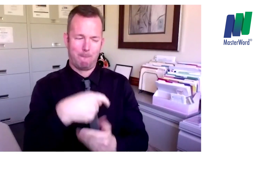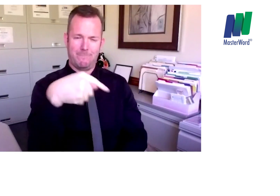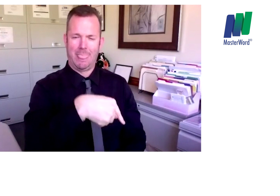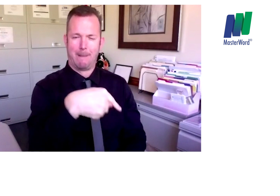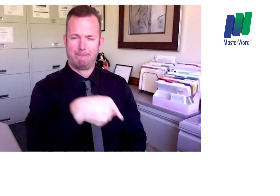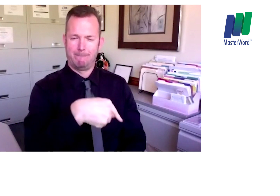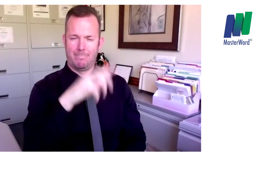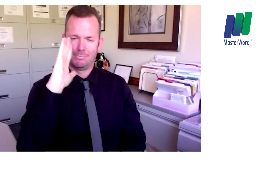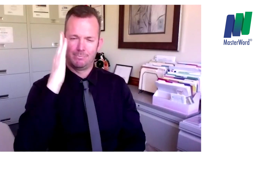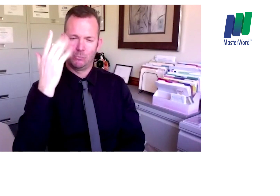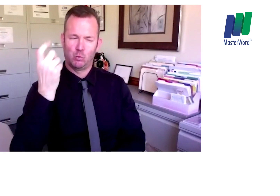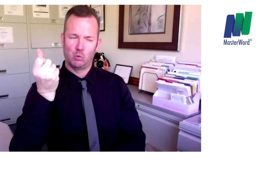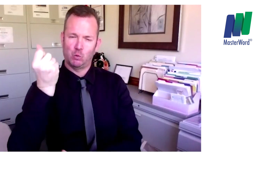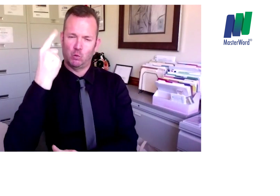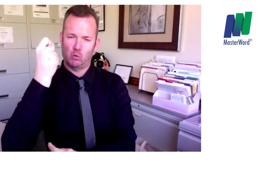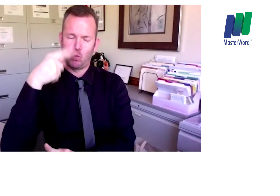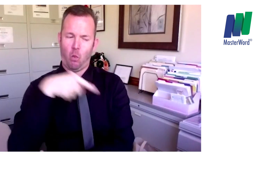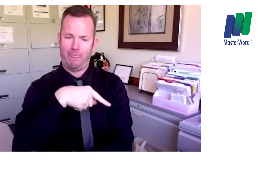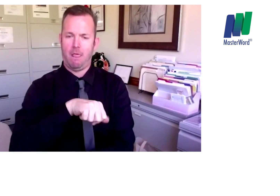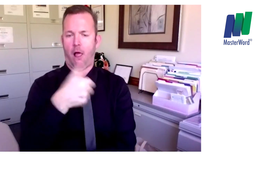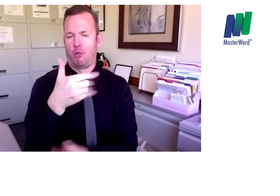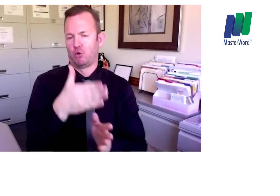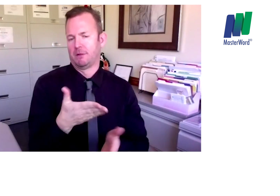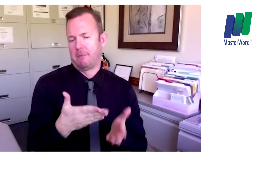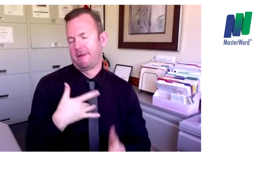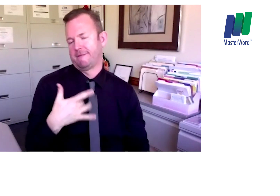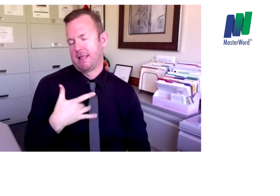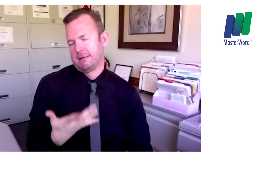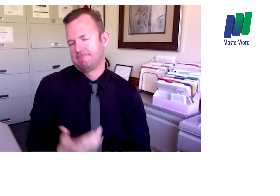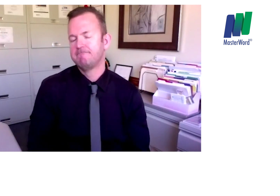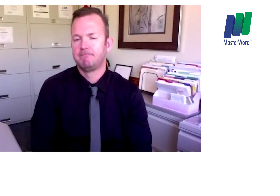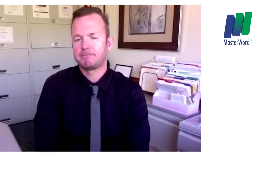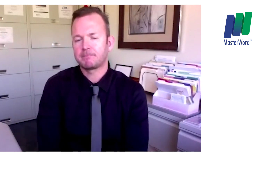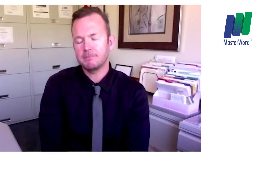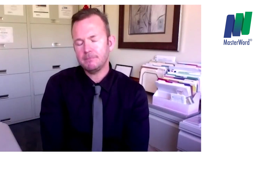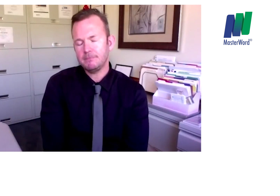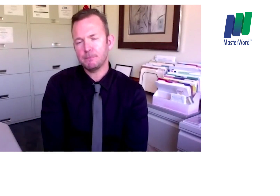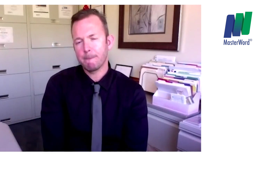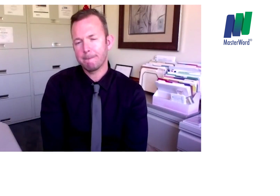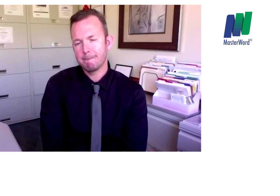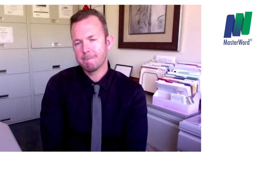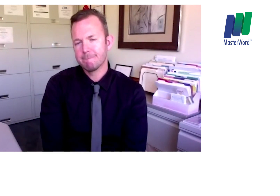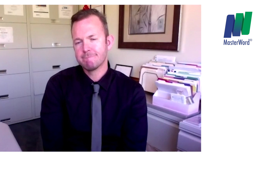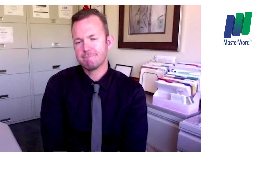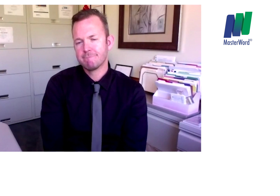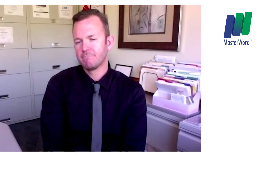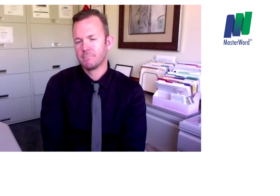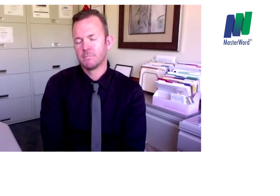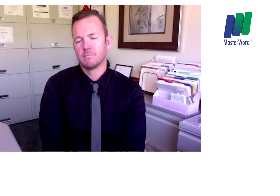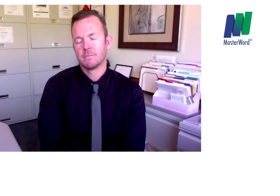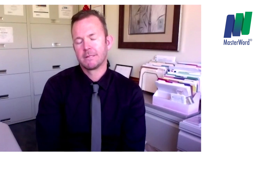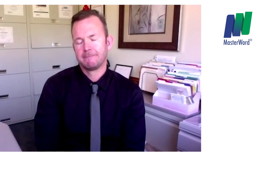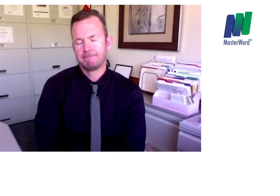your recommendations to how to get someone else to understand those things that I need to regulate, or as I identify what needs